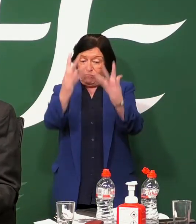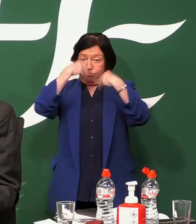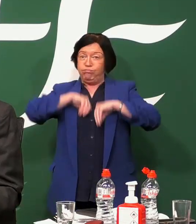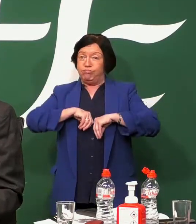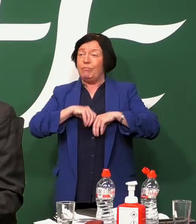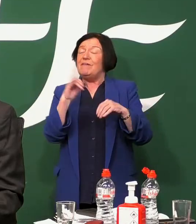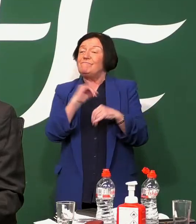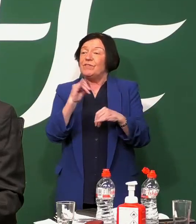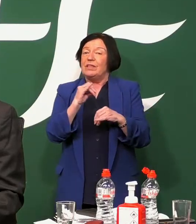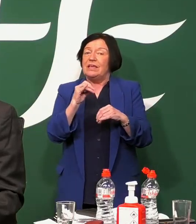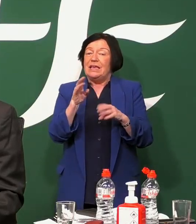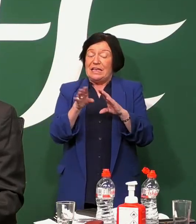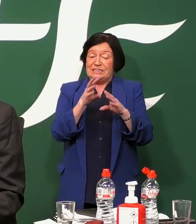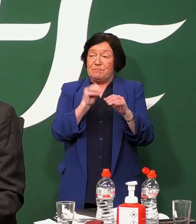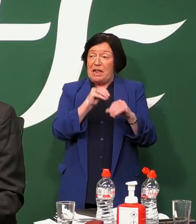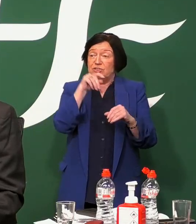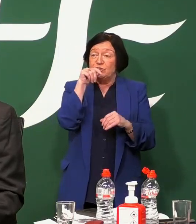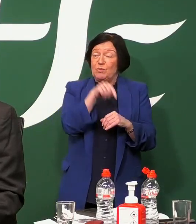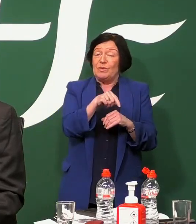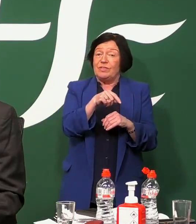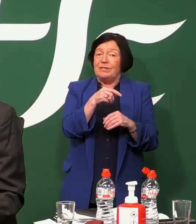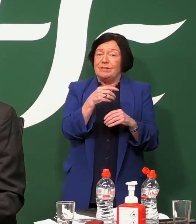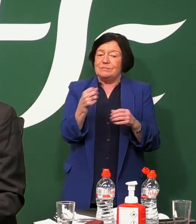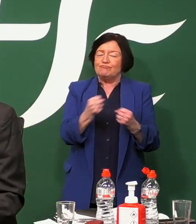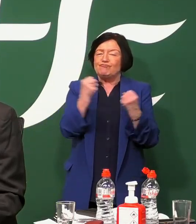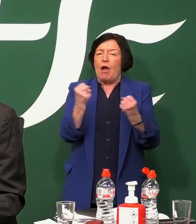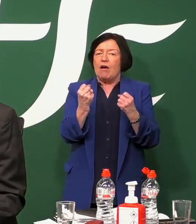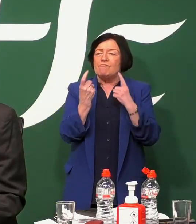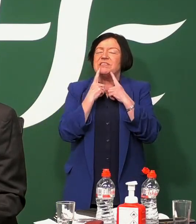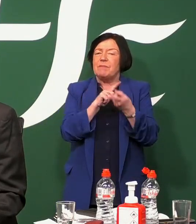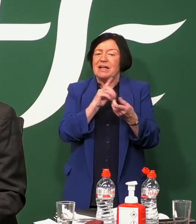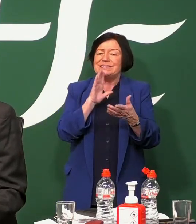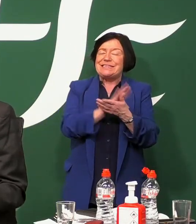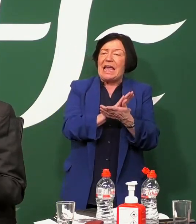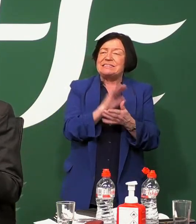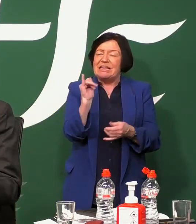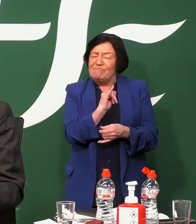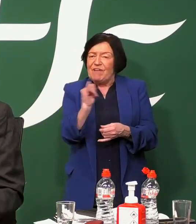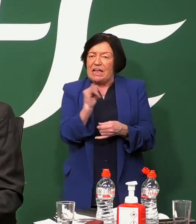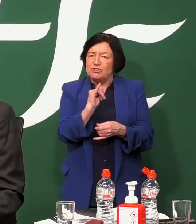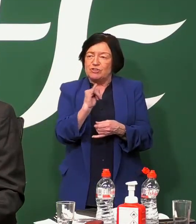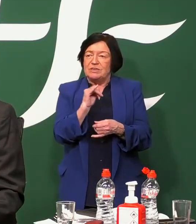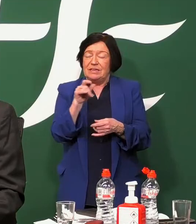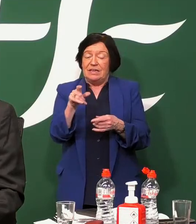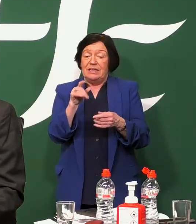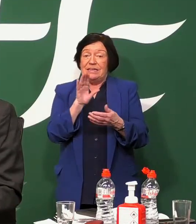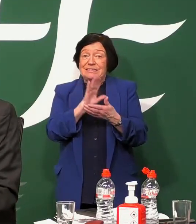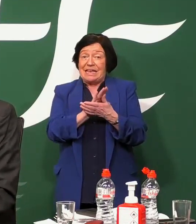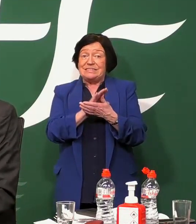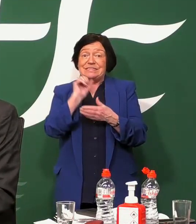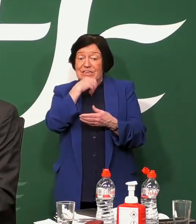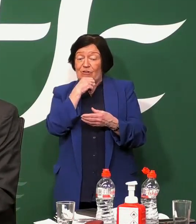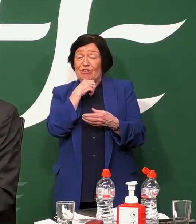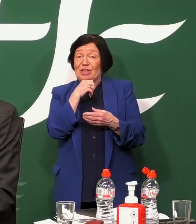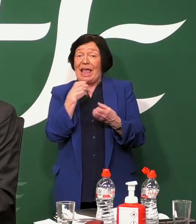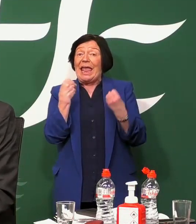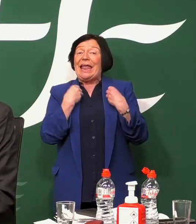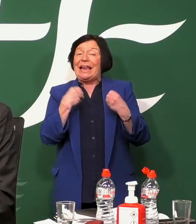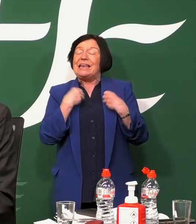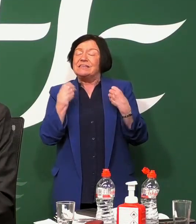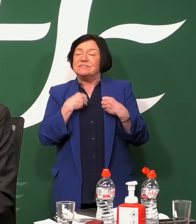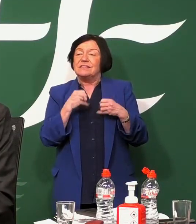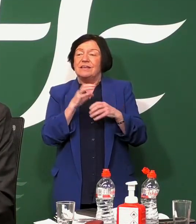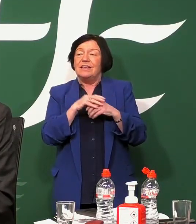have a particularly robust immune response against infection and particularly against serious illness. So it stands to reason in